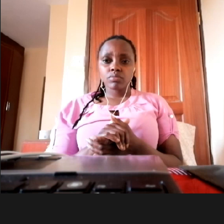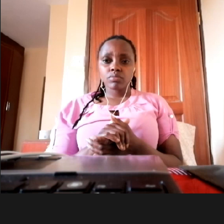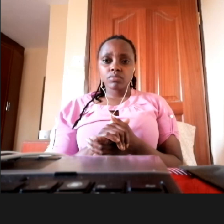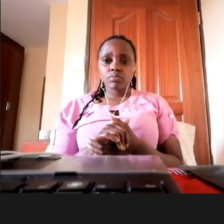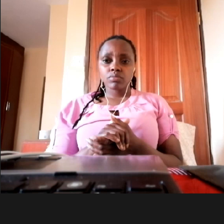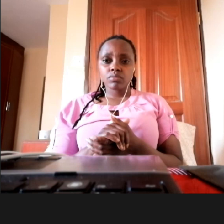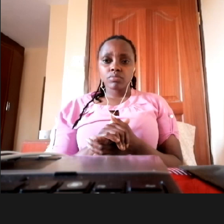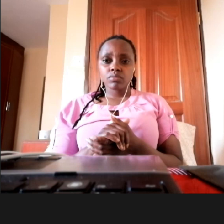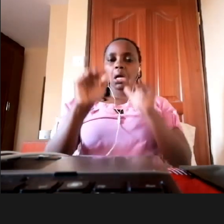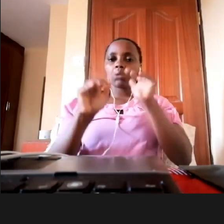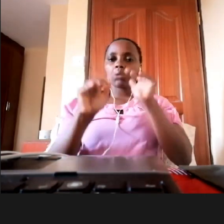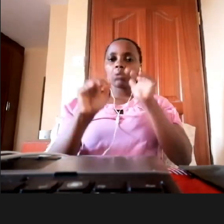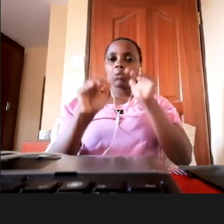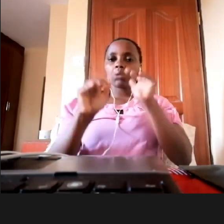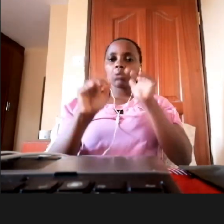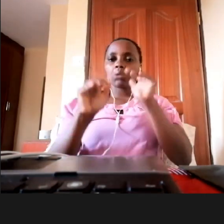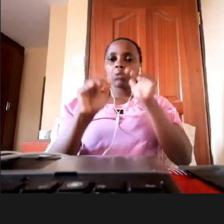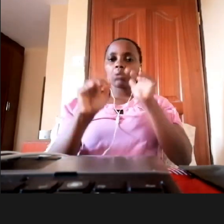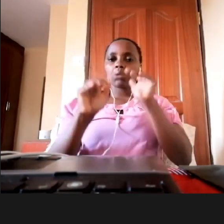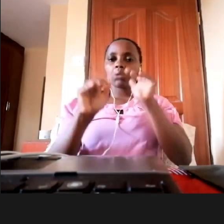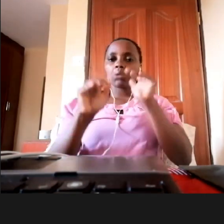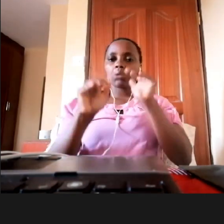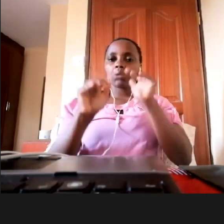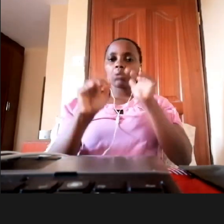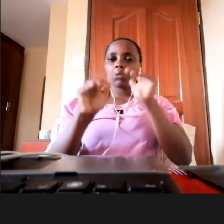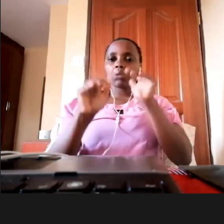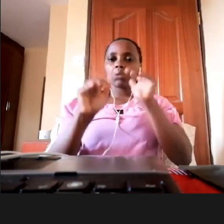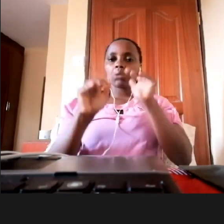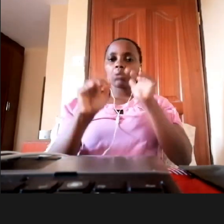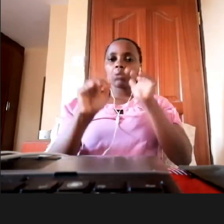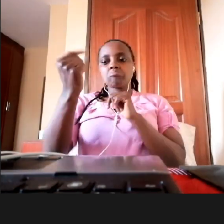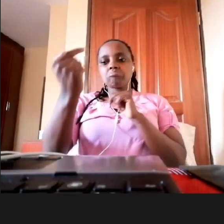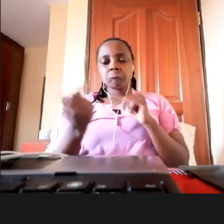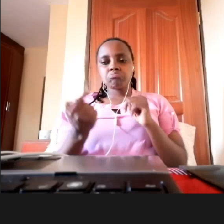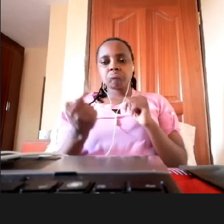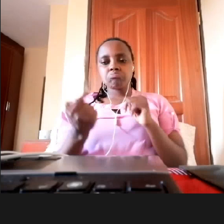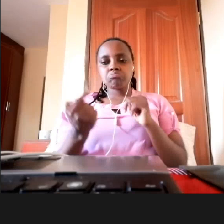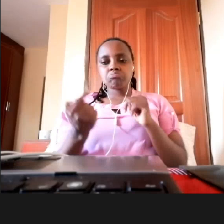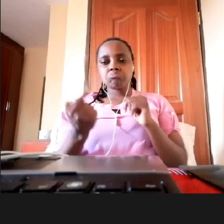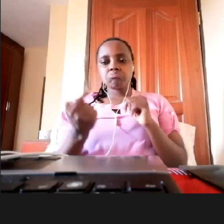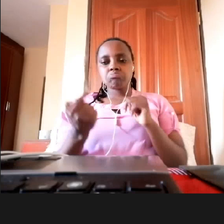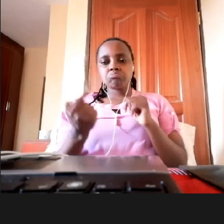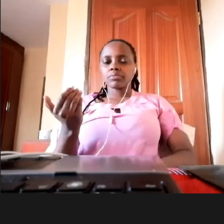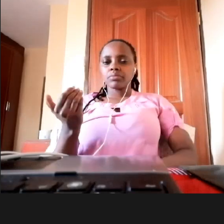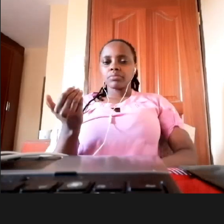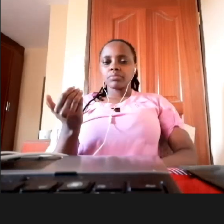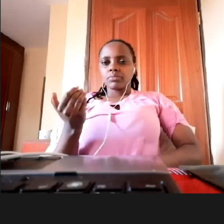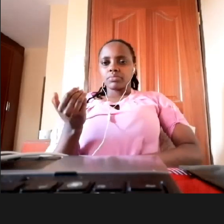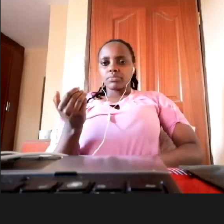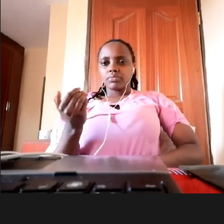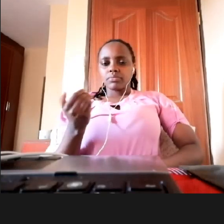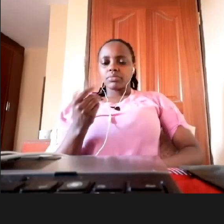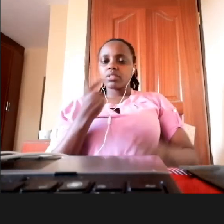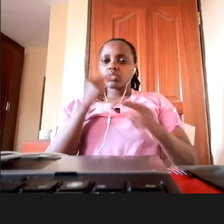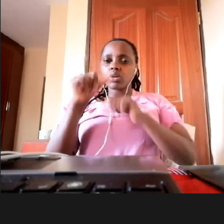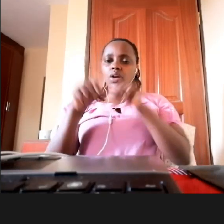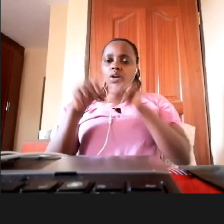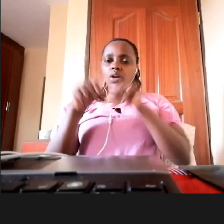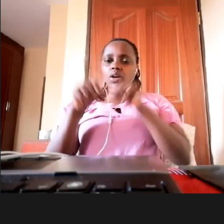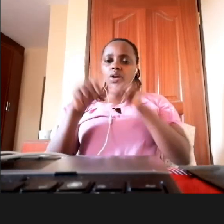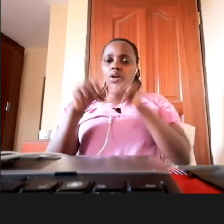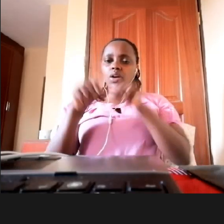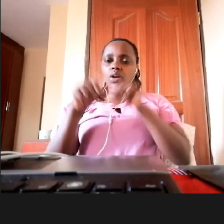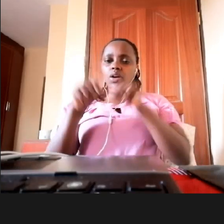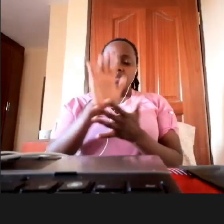asked our basketball players to maybe come and speak about children's rights in